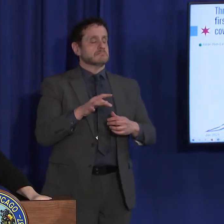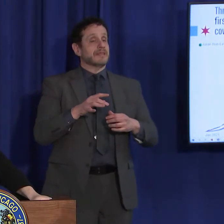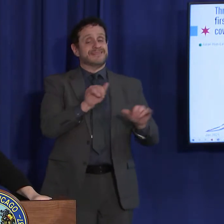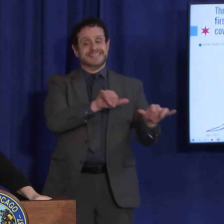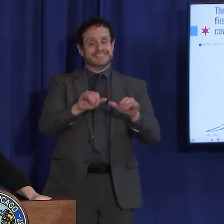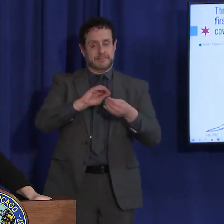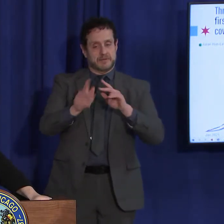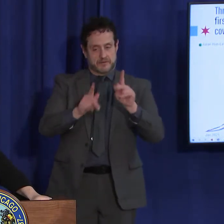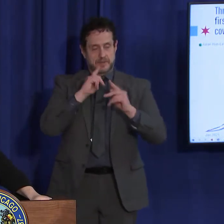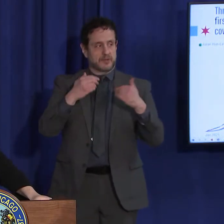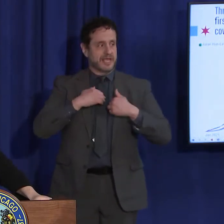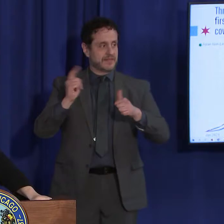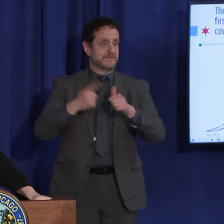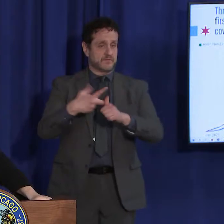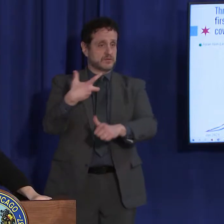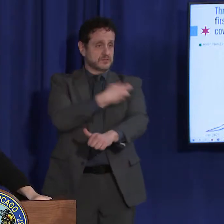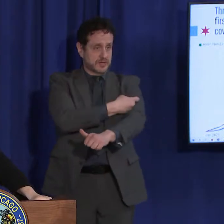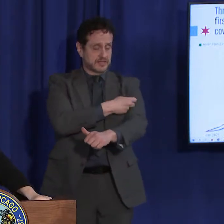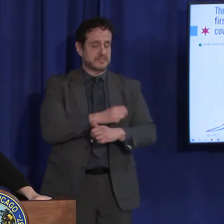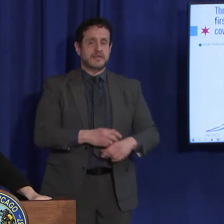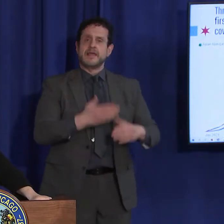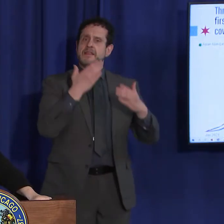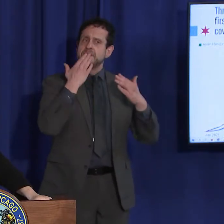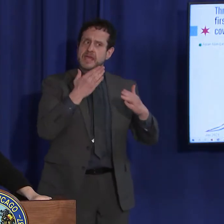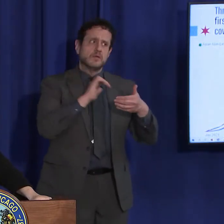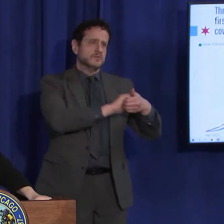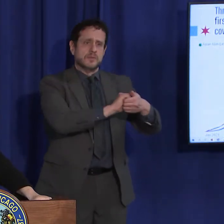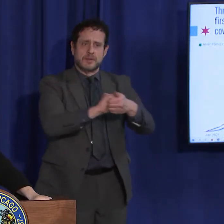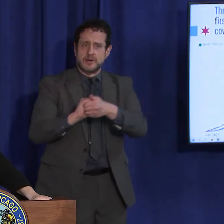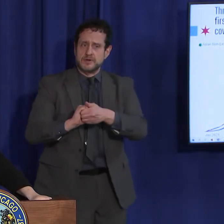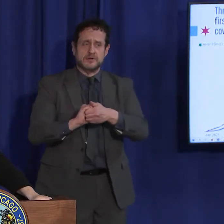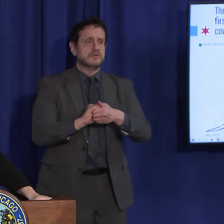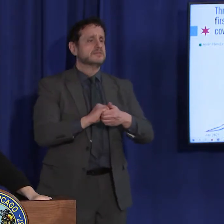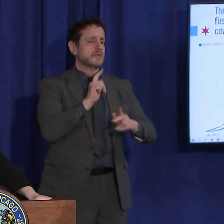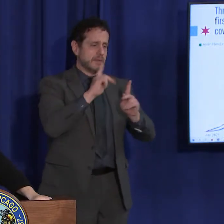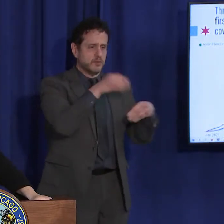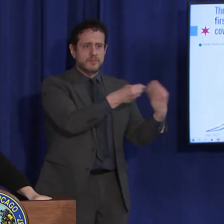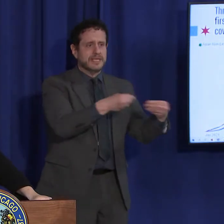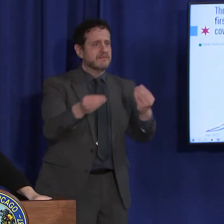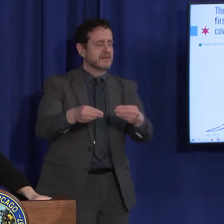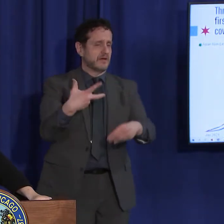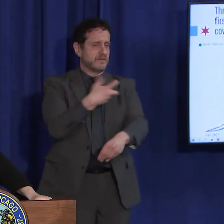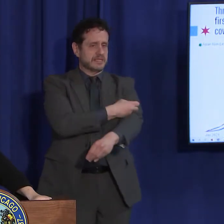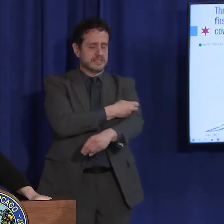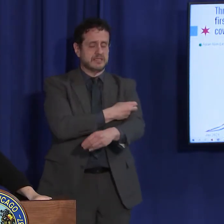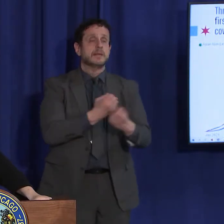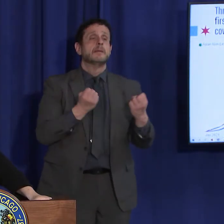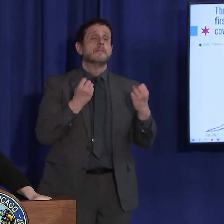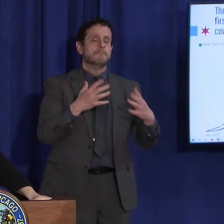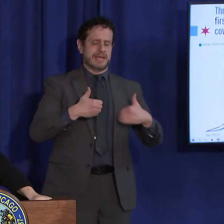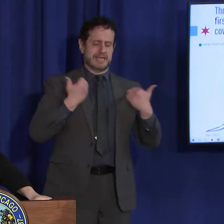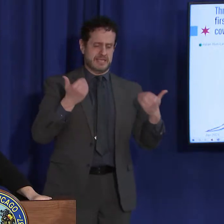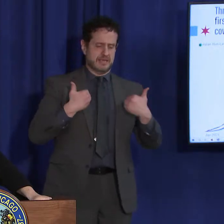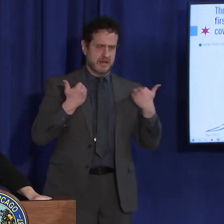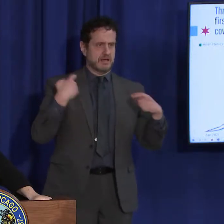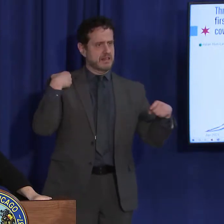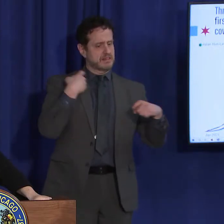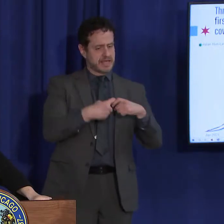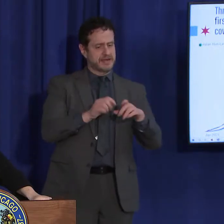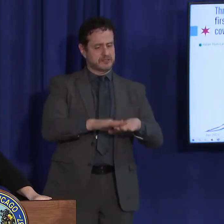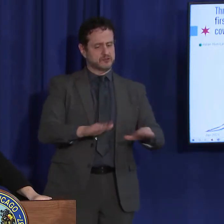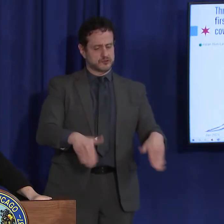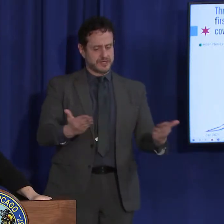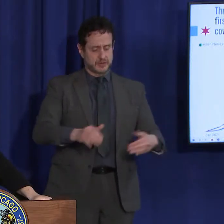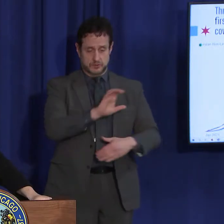So thanks to all the partners, everybody who's been working hard on this. There are a lot of very young Latinx children in Chicago, so